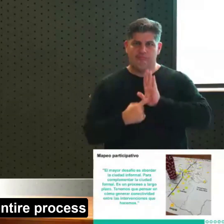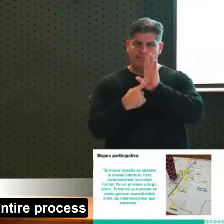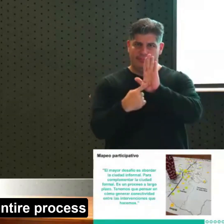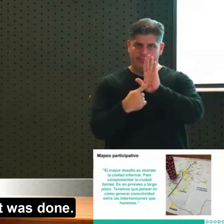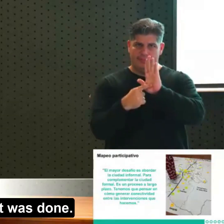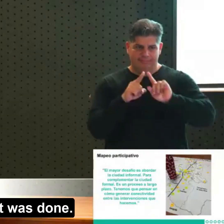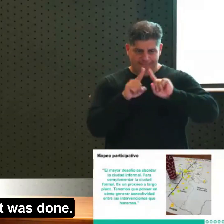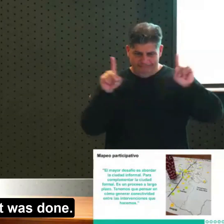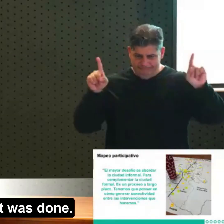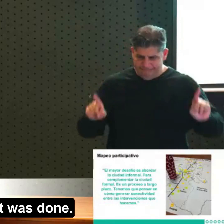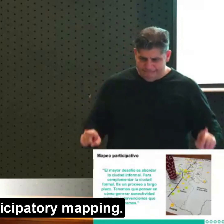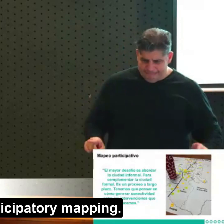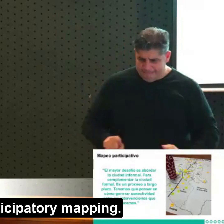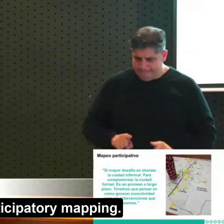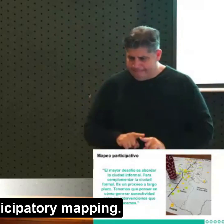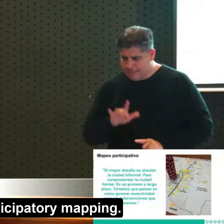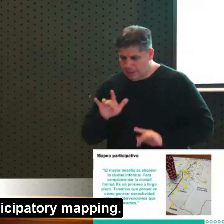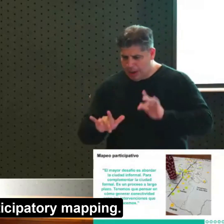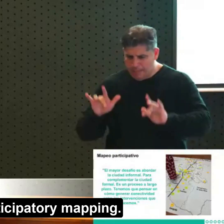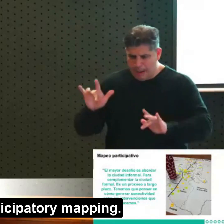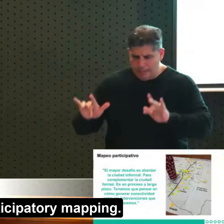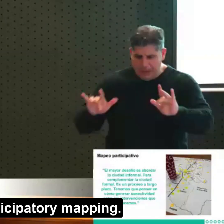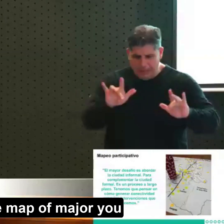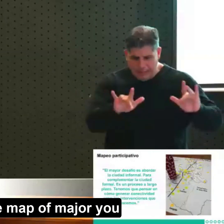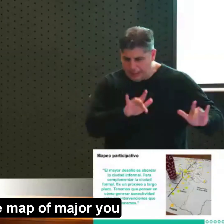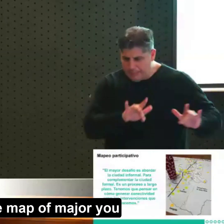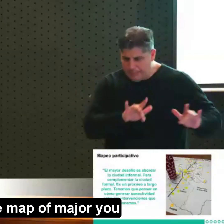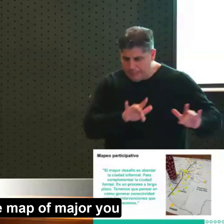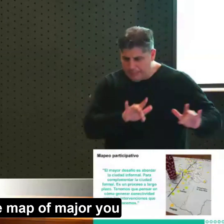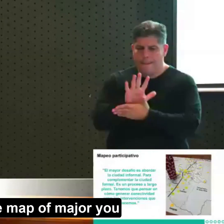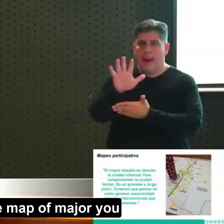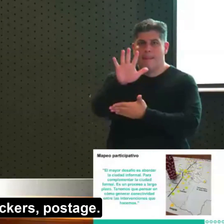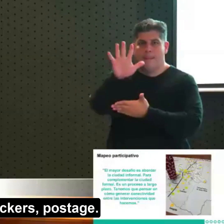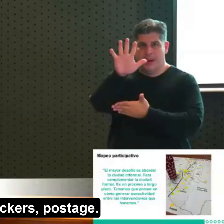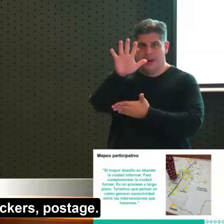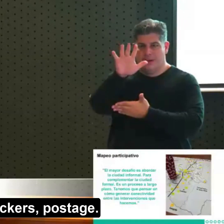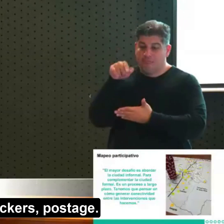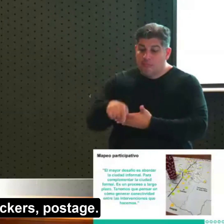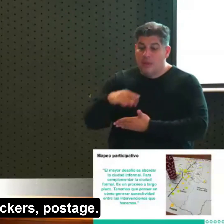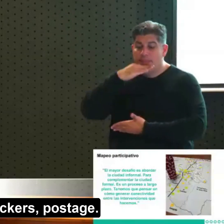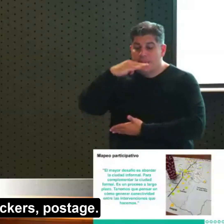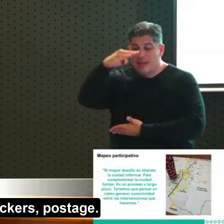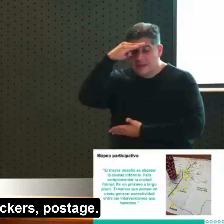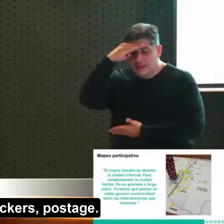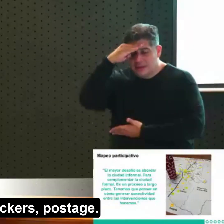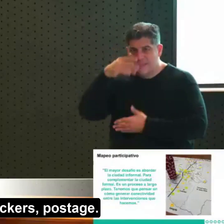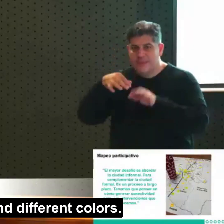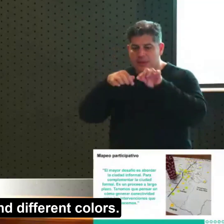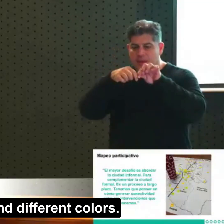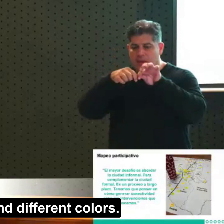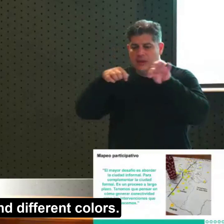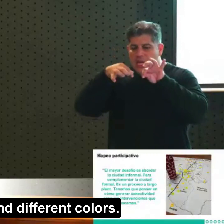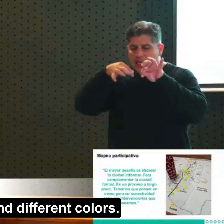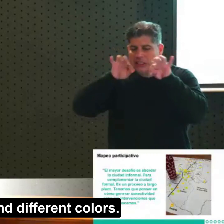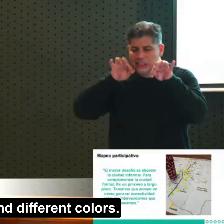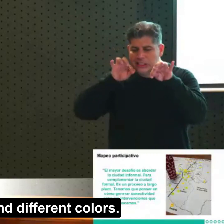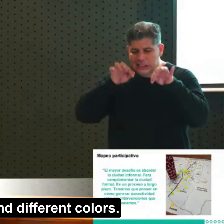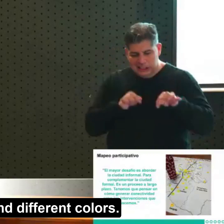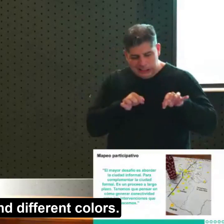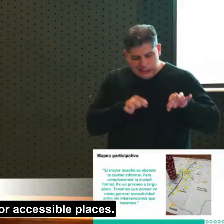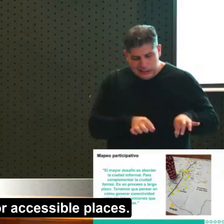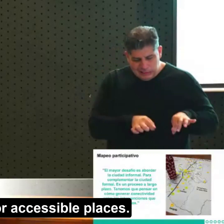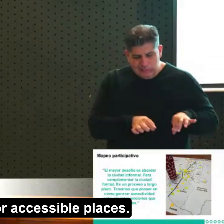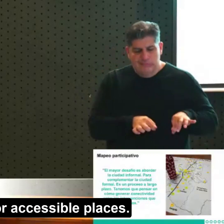entire process that was done in that participatory mapping. We see the map of Medellin with stickers, post-its in